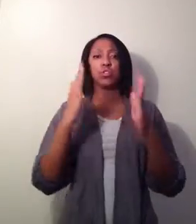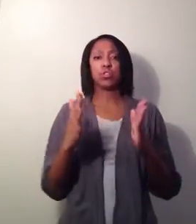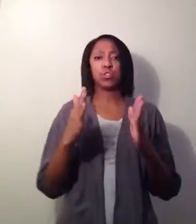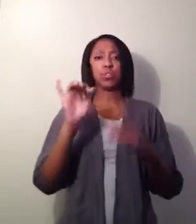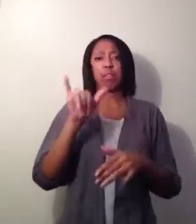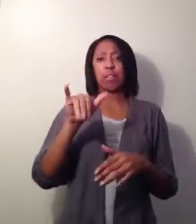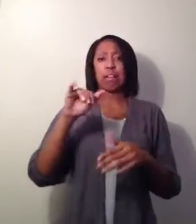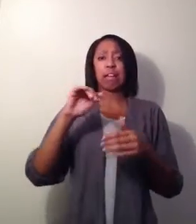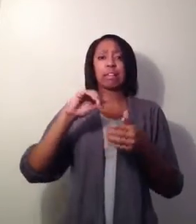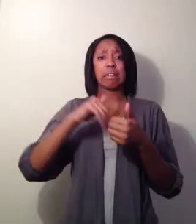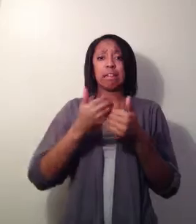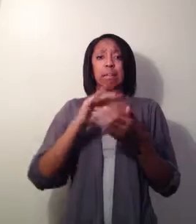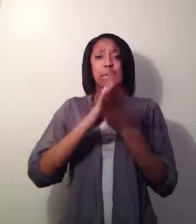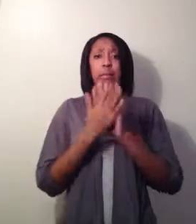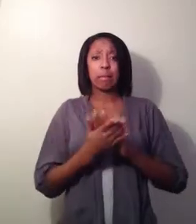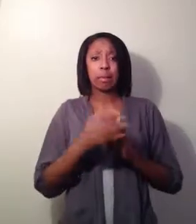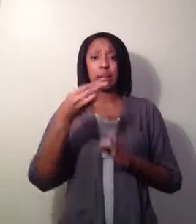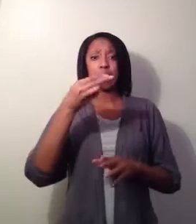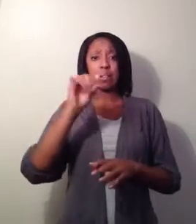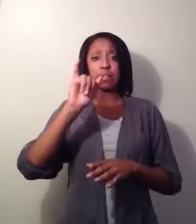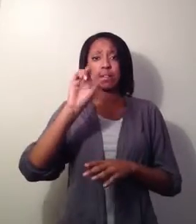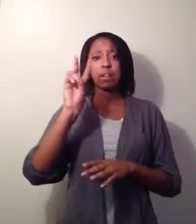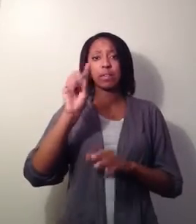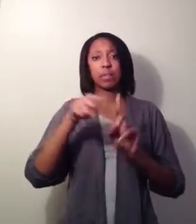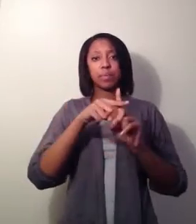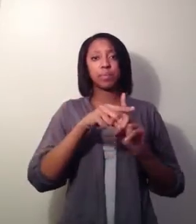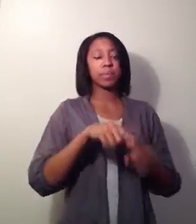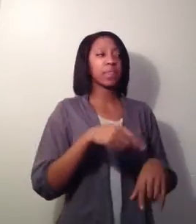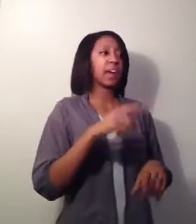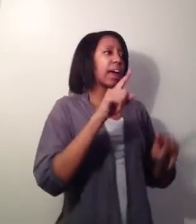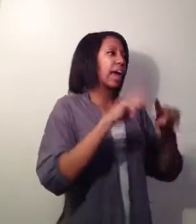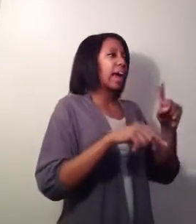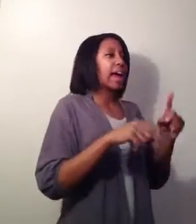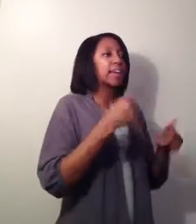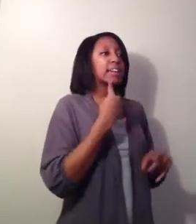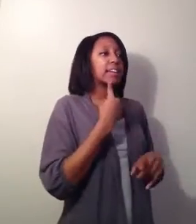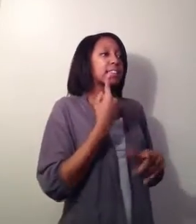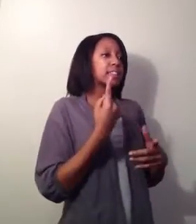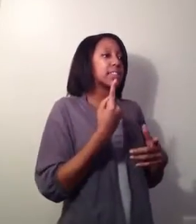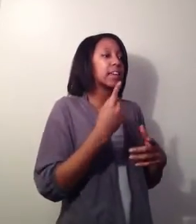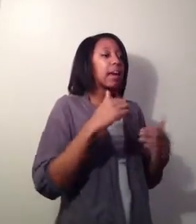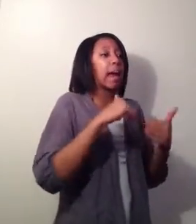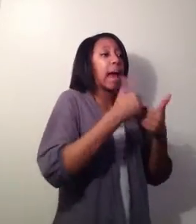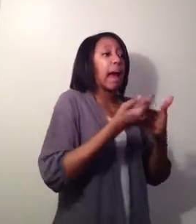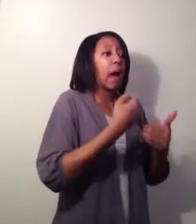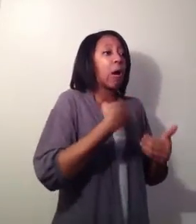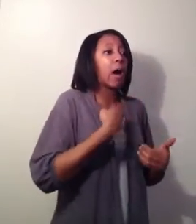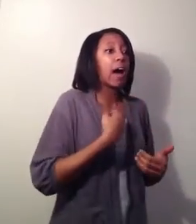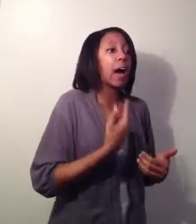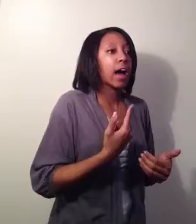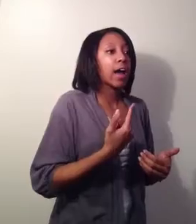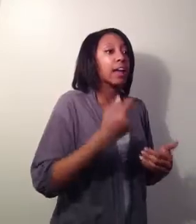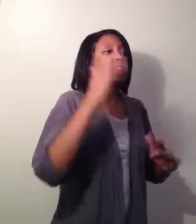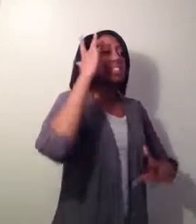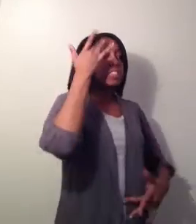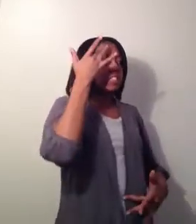with any surety how I contracted HIV, but I can say that the fact that I was